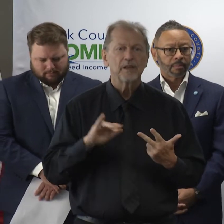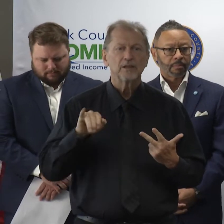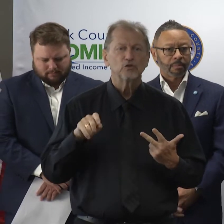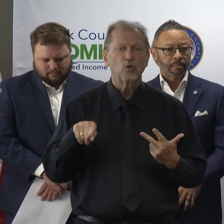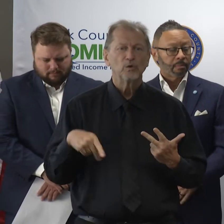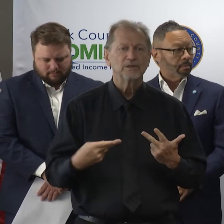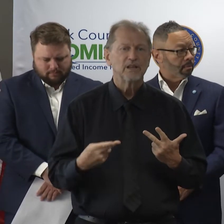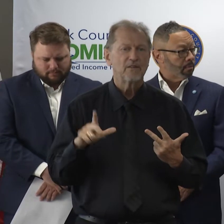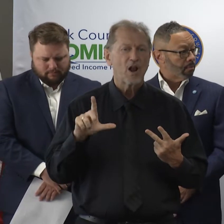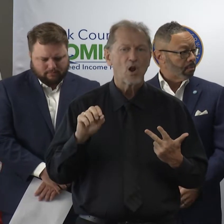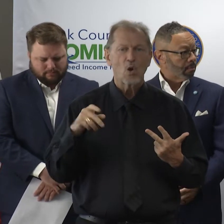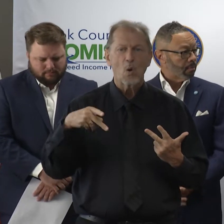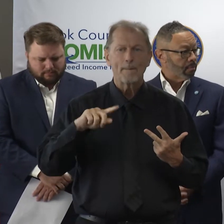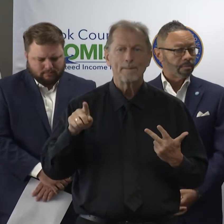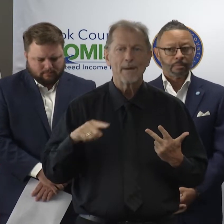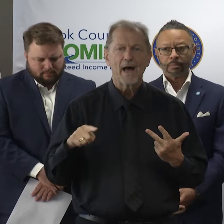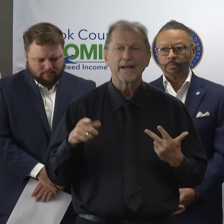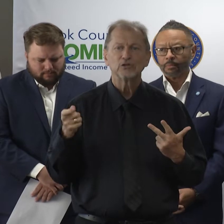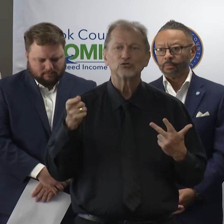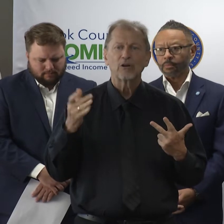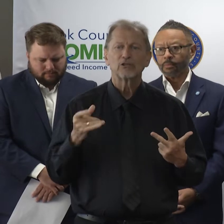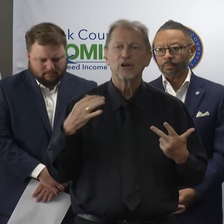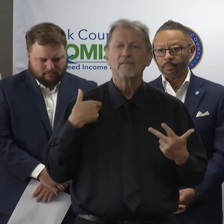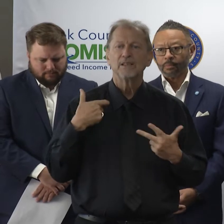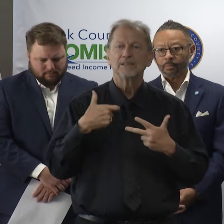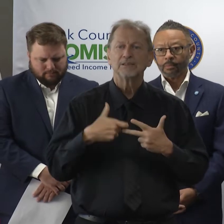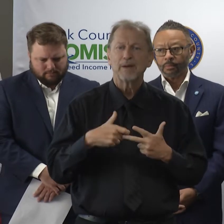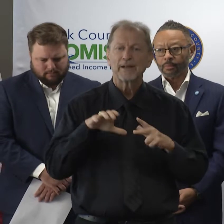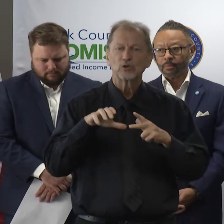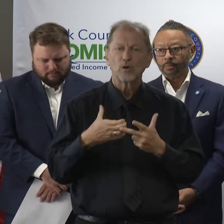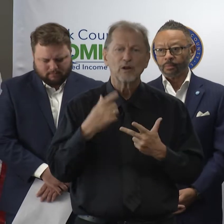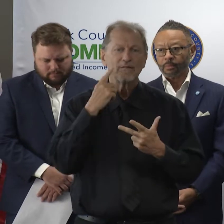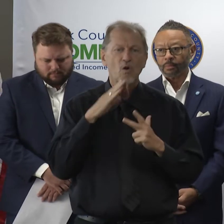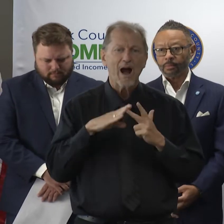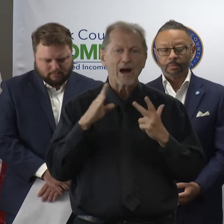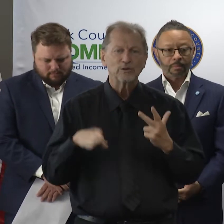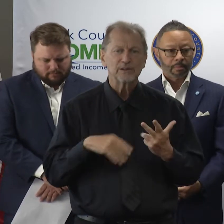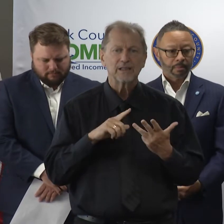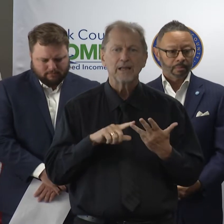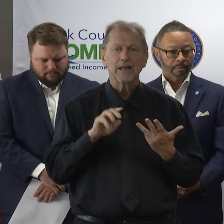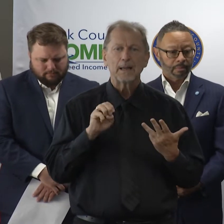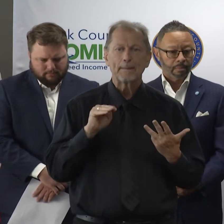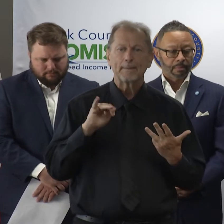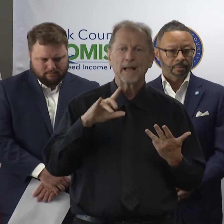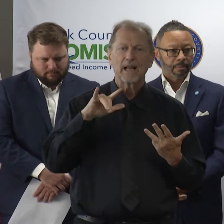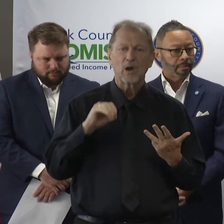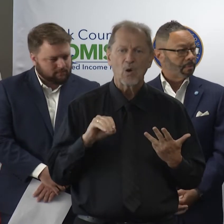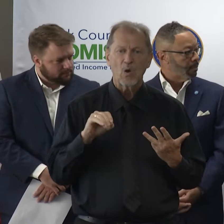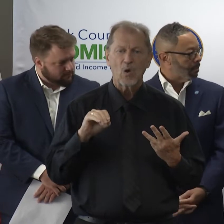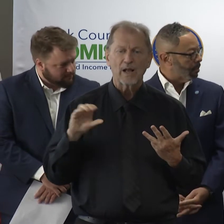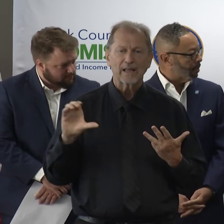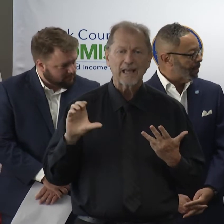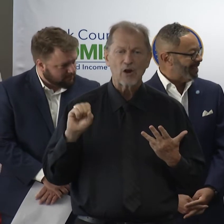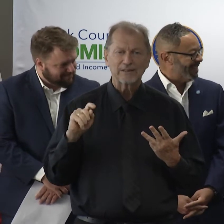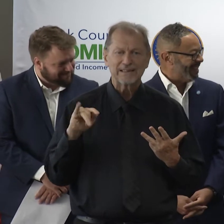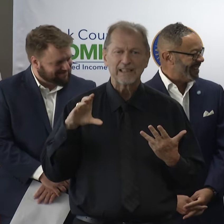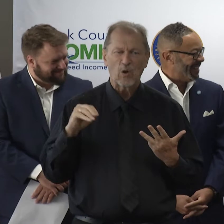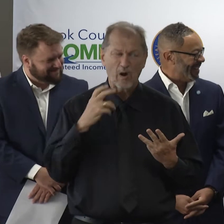Joseph Lopez, who's Executive Director of the Spanish Coalition for Housing. Emilio Carrasquillo, close?